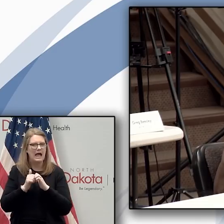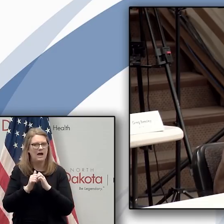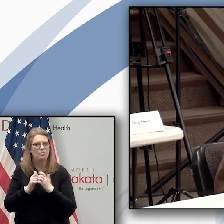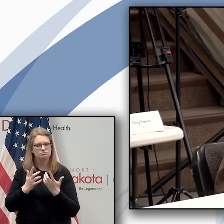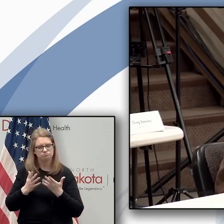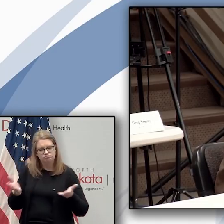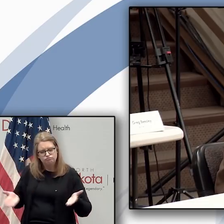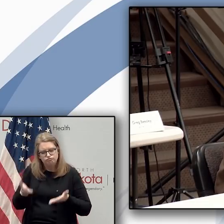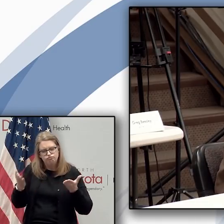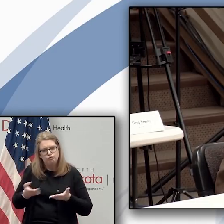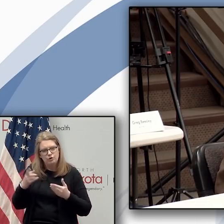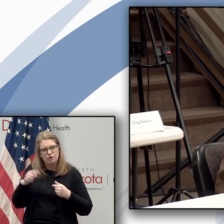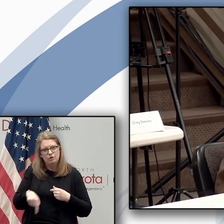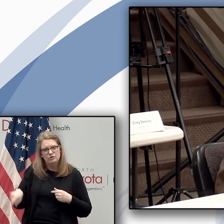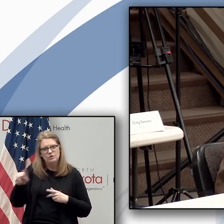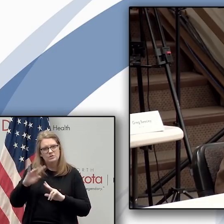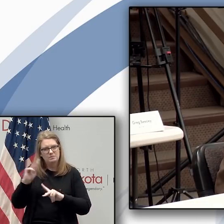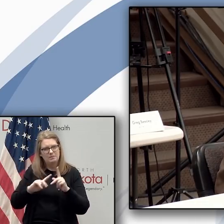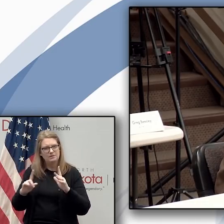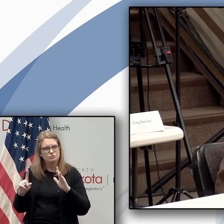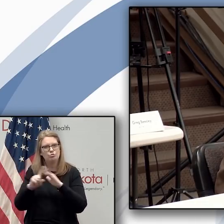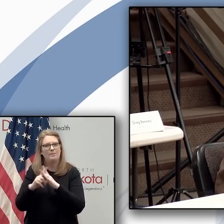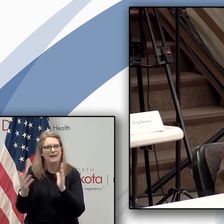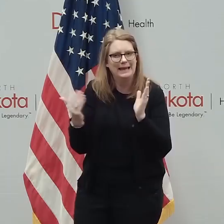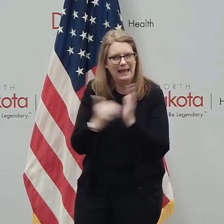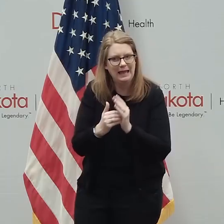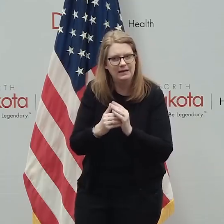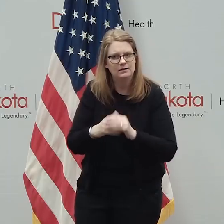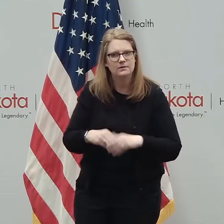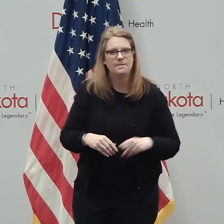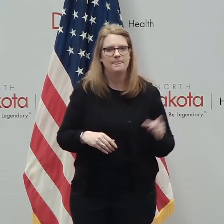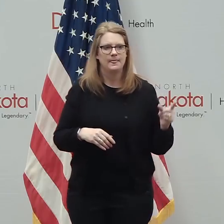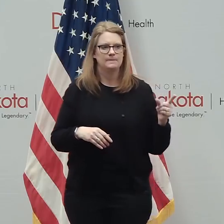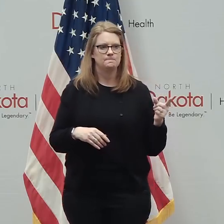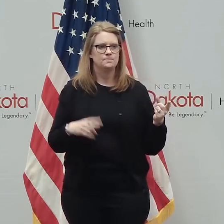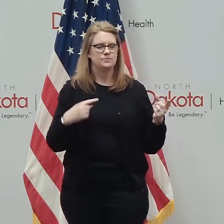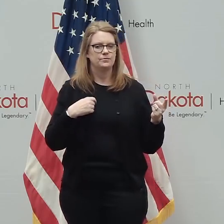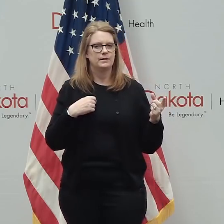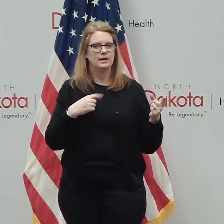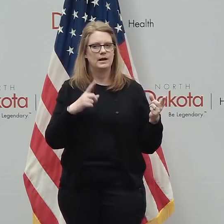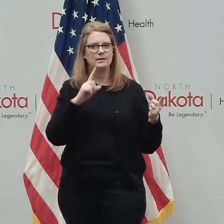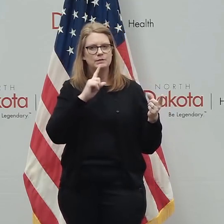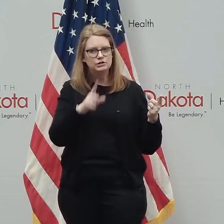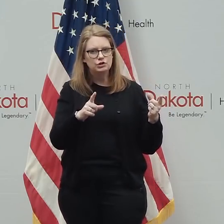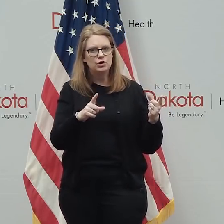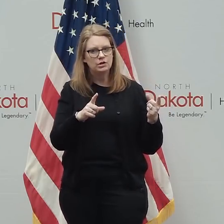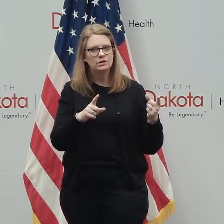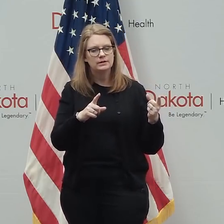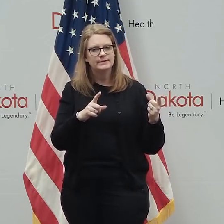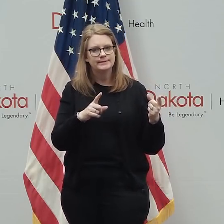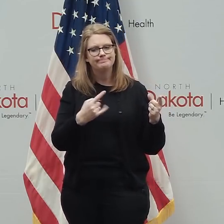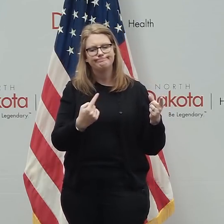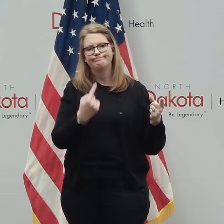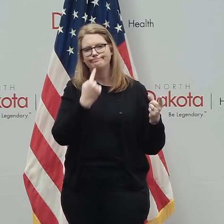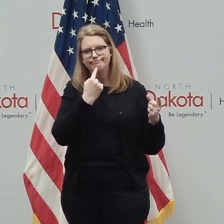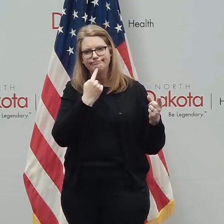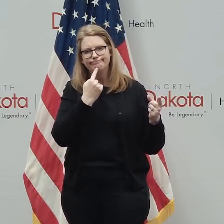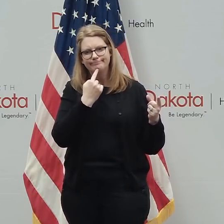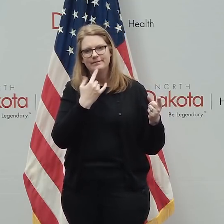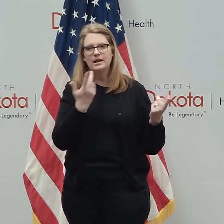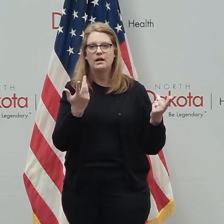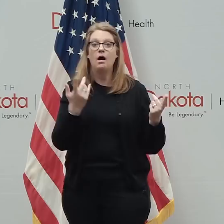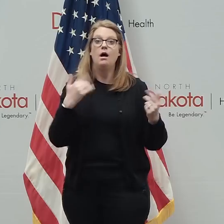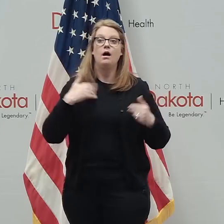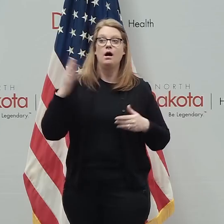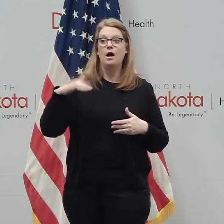when these tests are going to resume again? I'm sure there was some inconvenience and disappointment of people that said, hey,